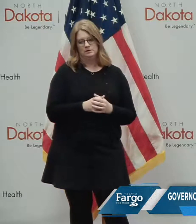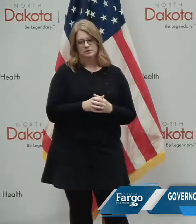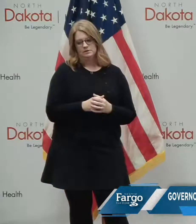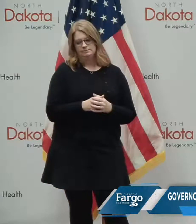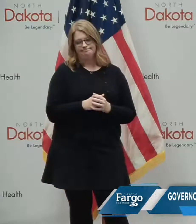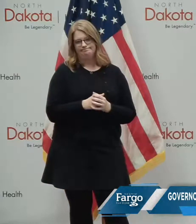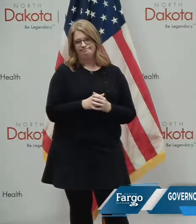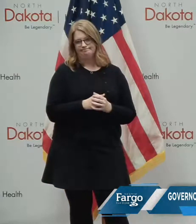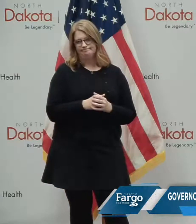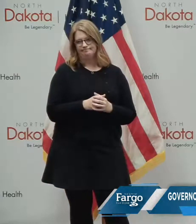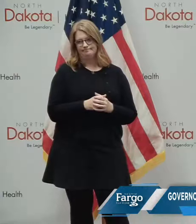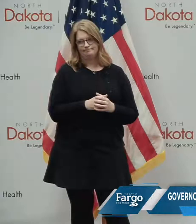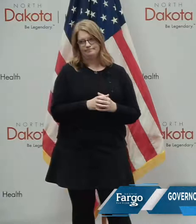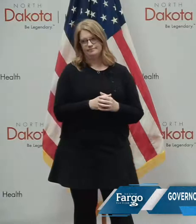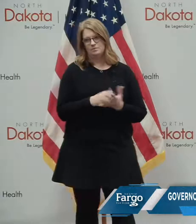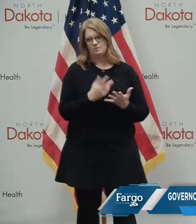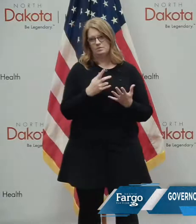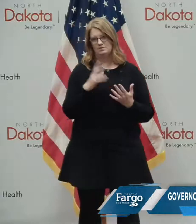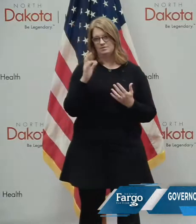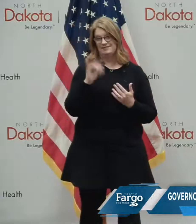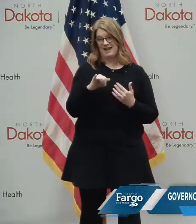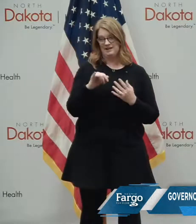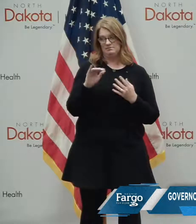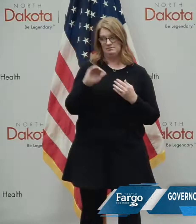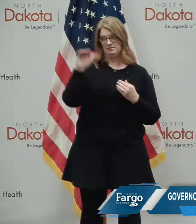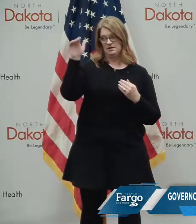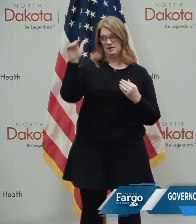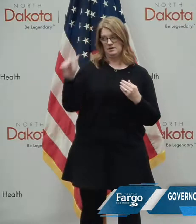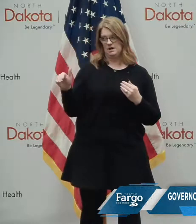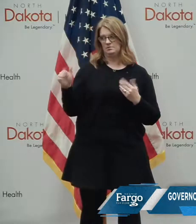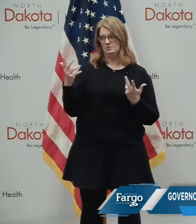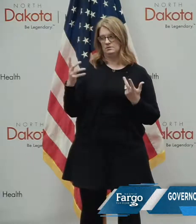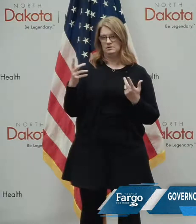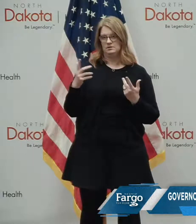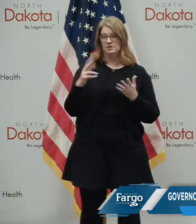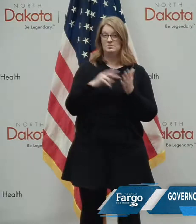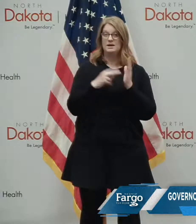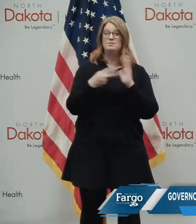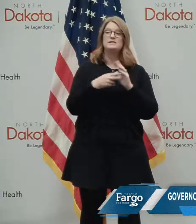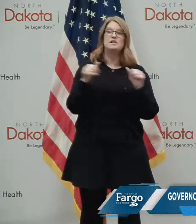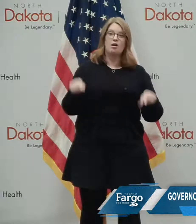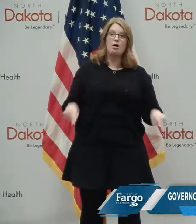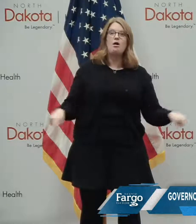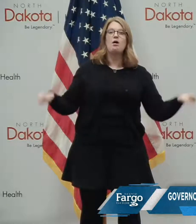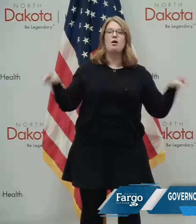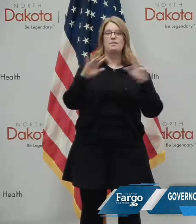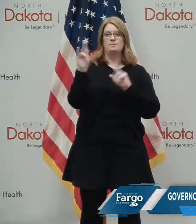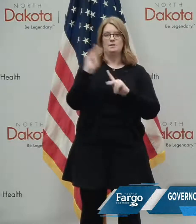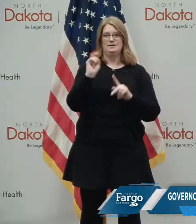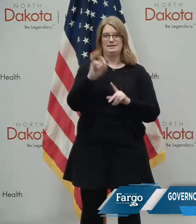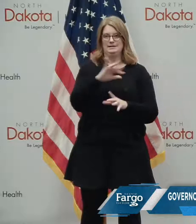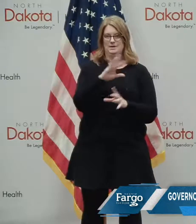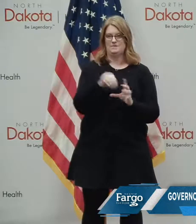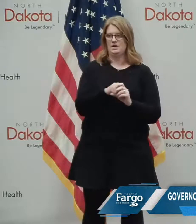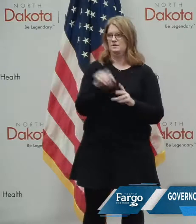that line coming down, but that's going to take effort from everybody. Danny?